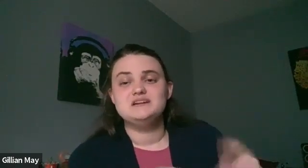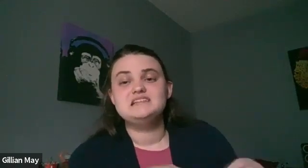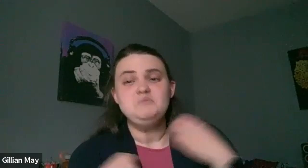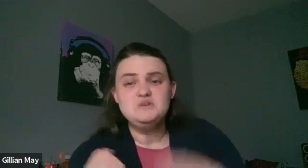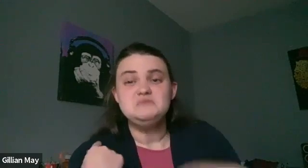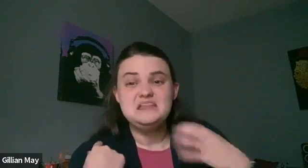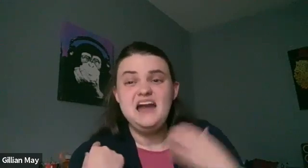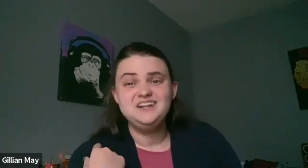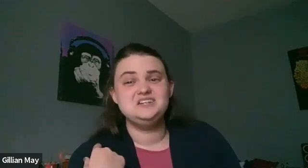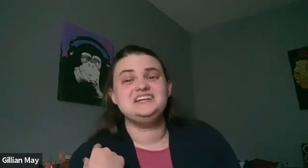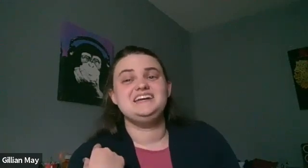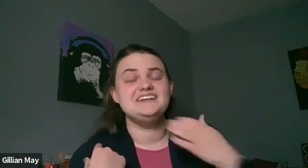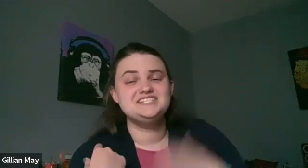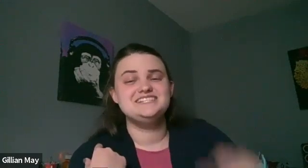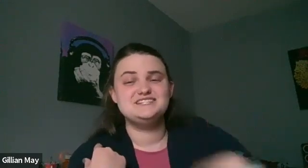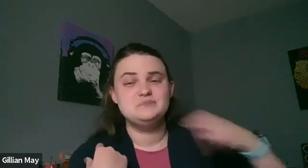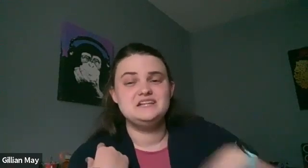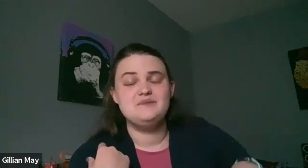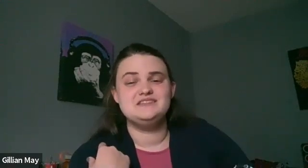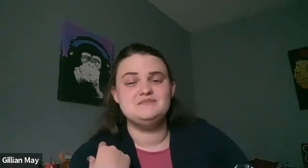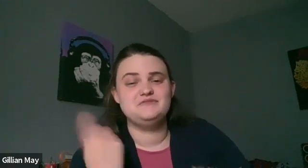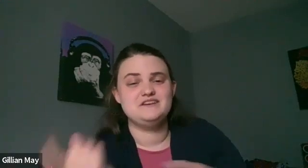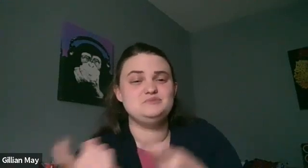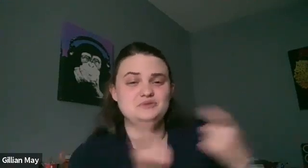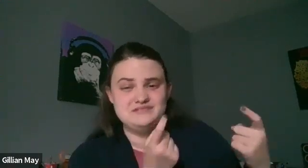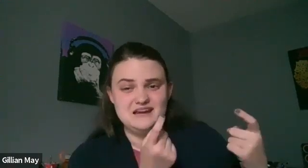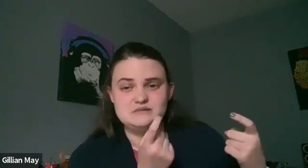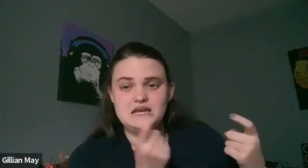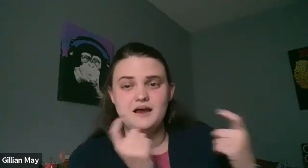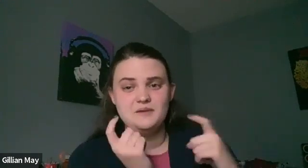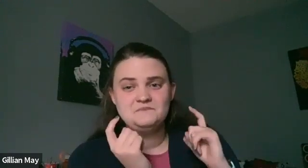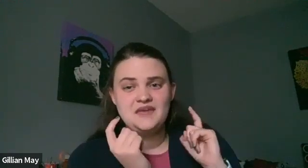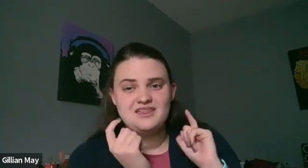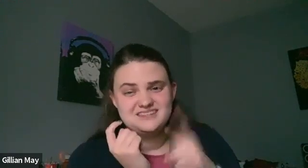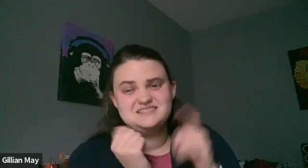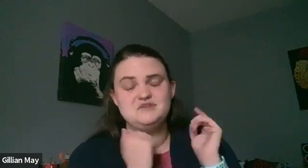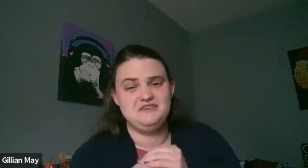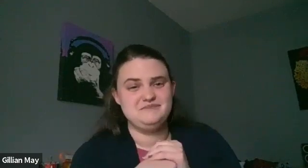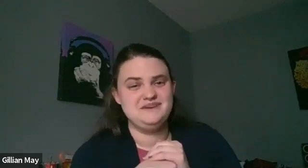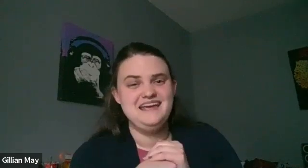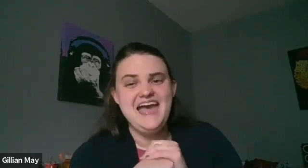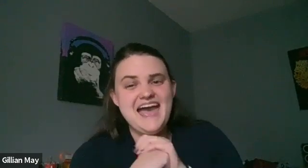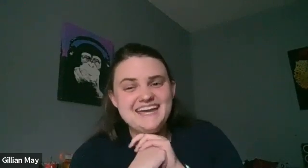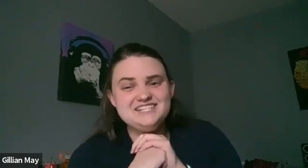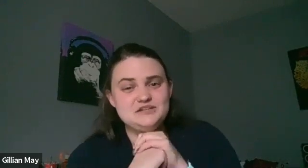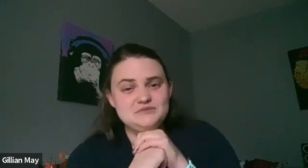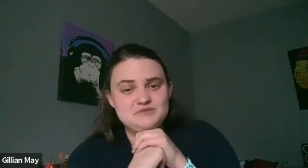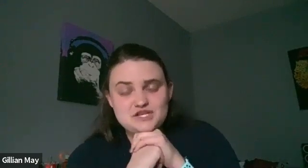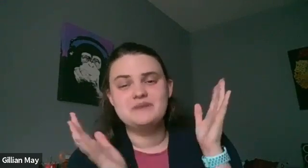to say, I'm really, really hungry. And she did it so many times. And the professor pulled her aside and was like, that's not what you think it meant. And she was so